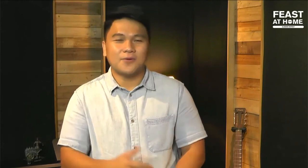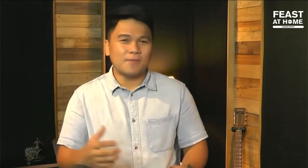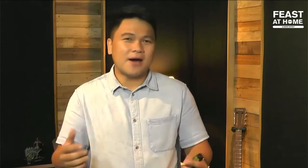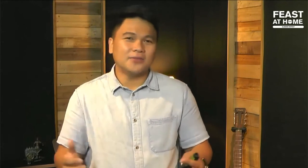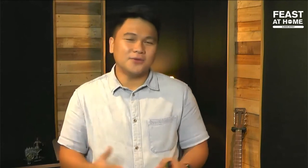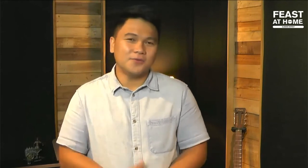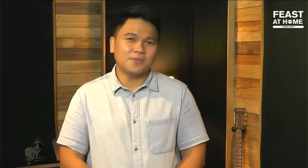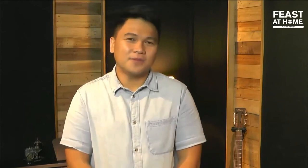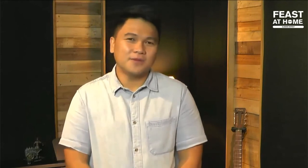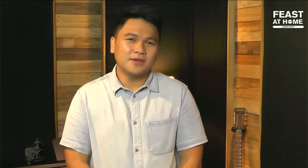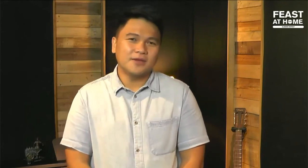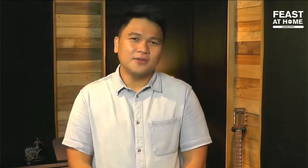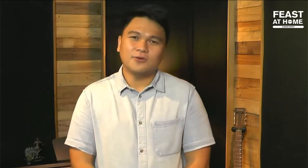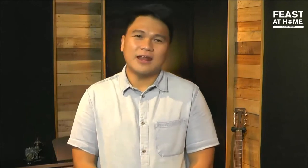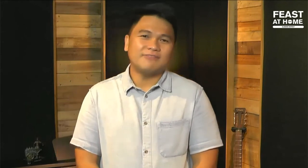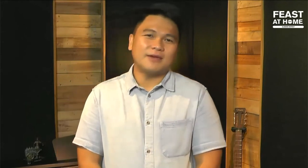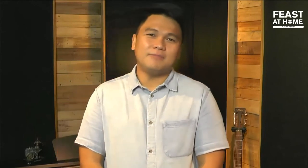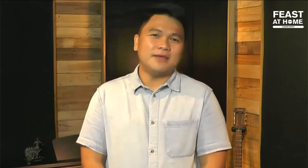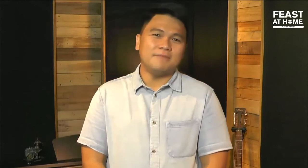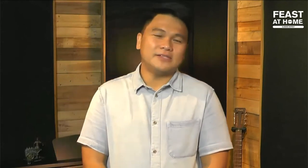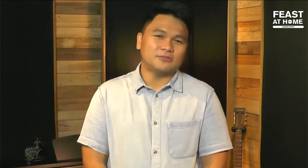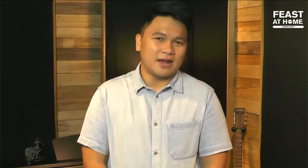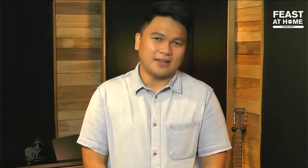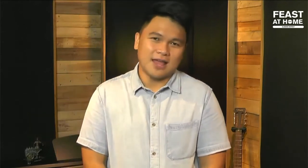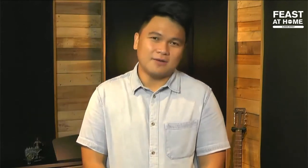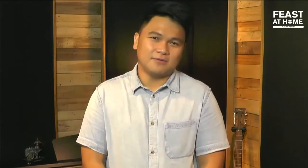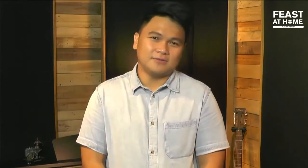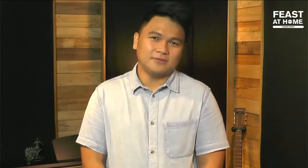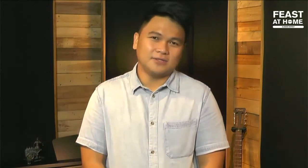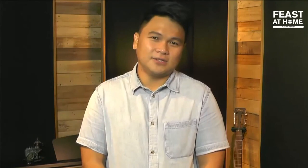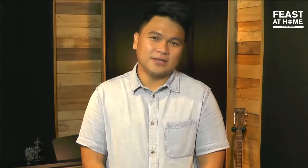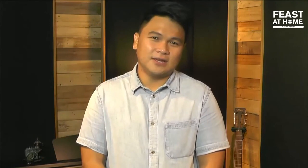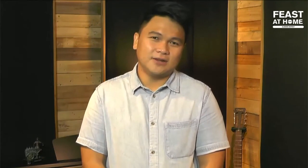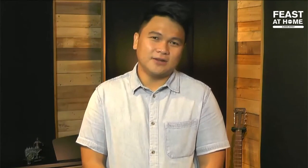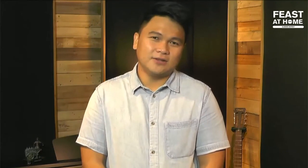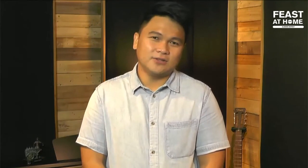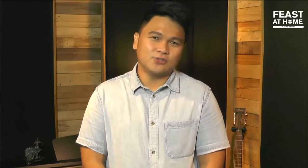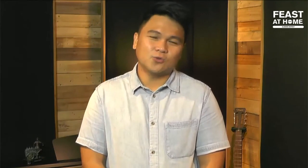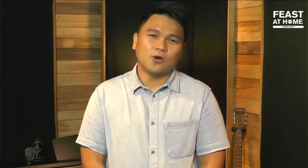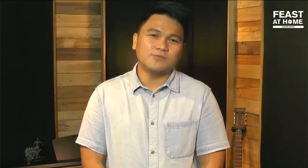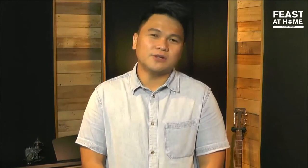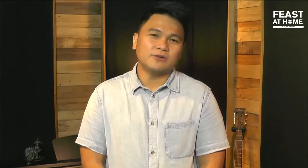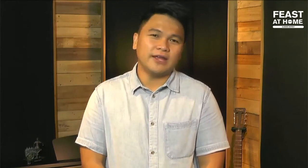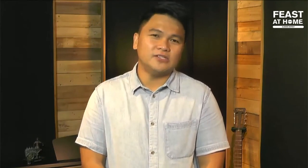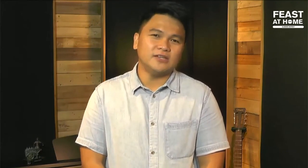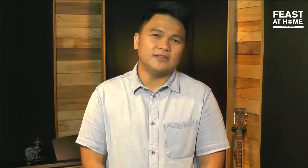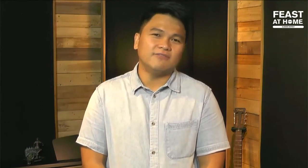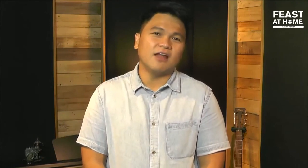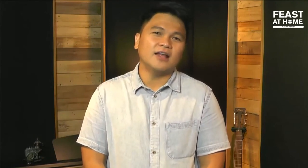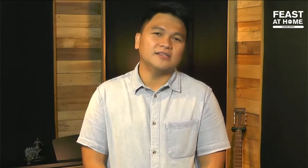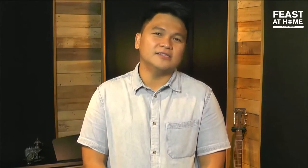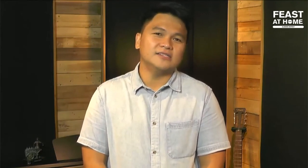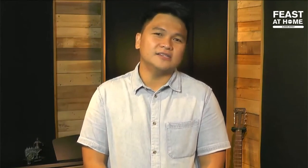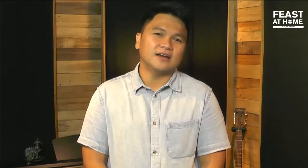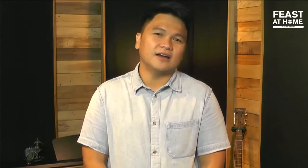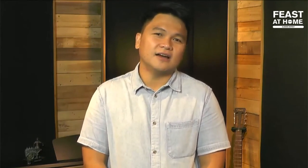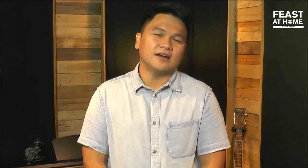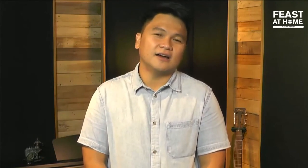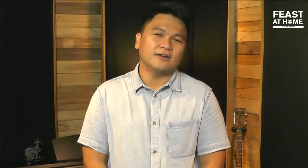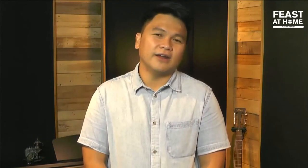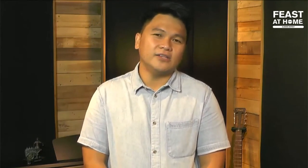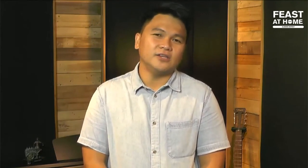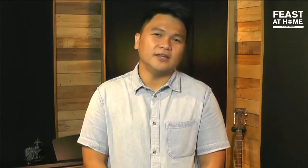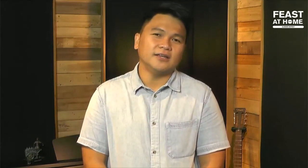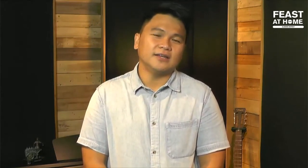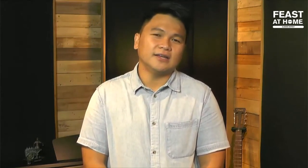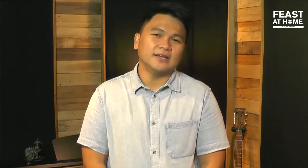I don't know about you. Your life might be a mess right now. Storms are raging. The floods